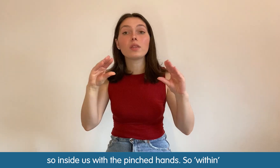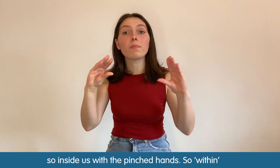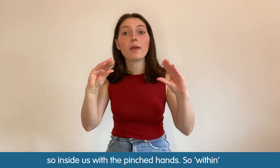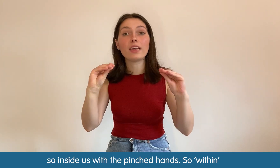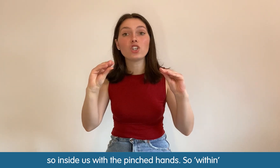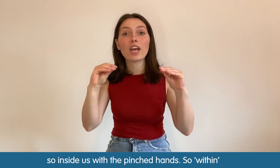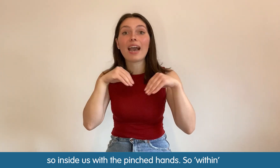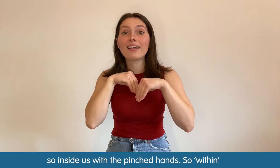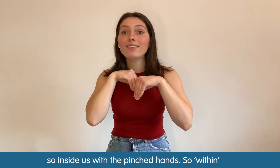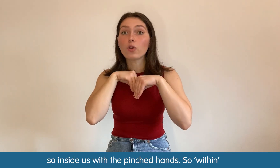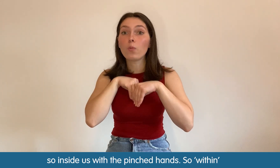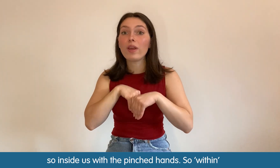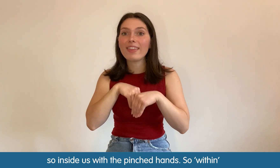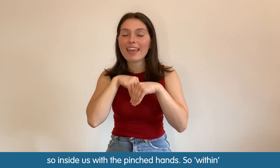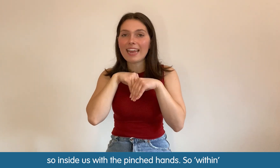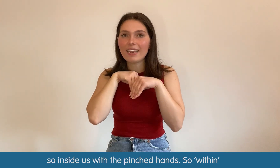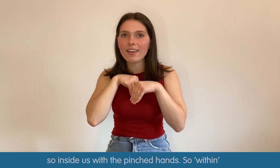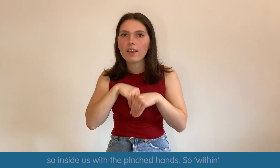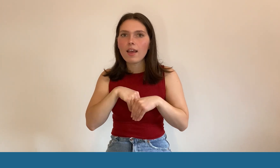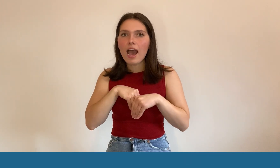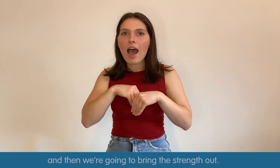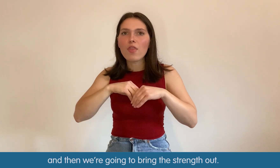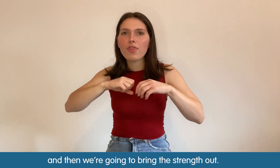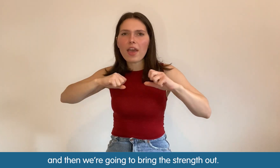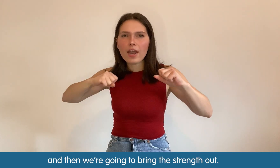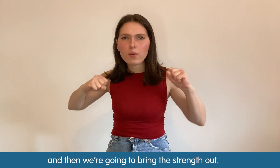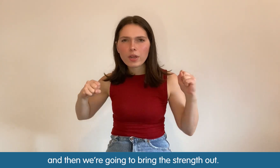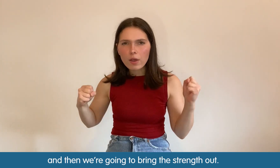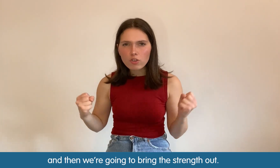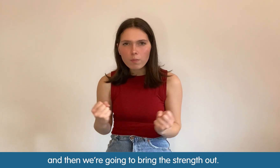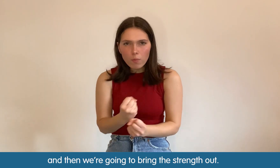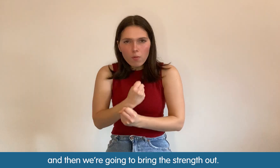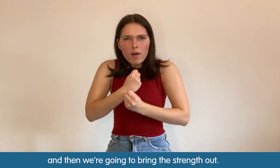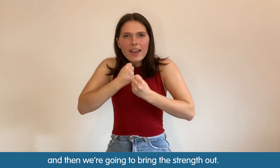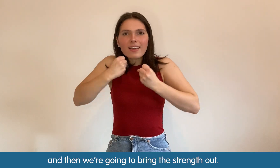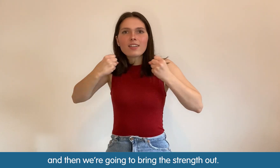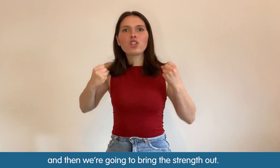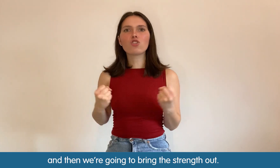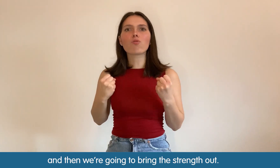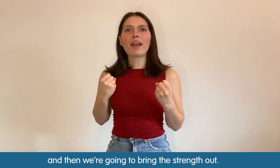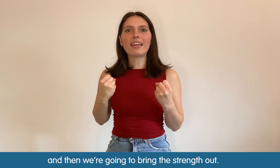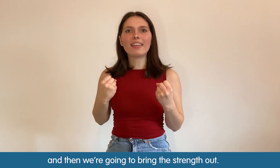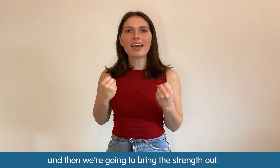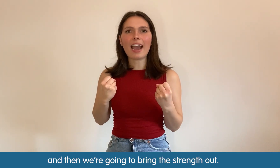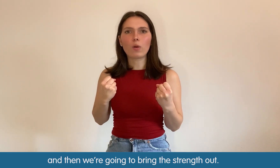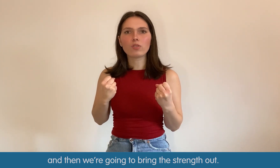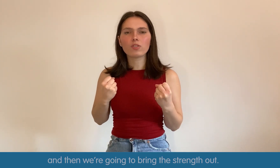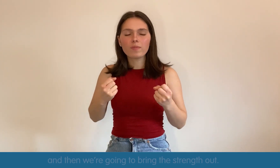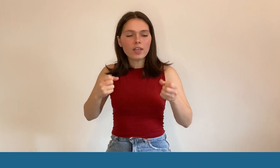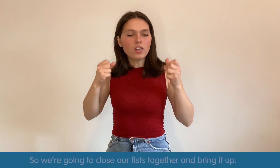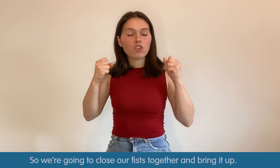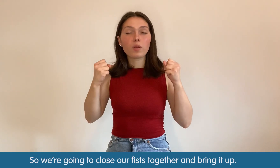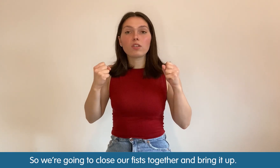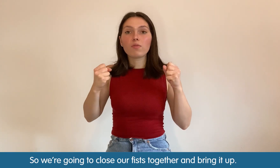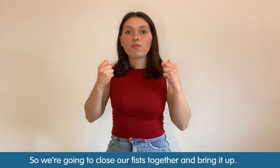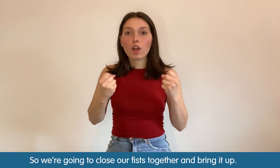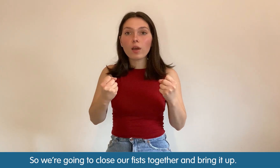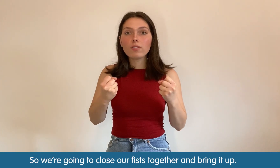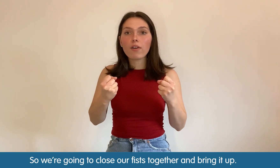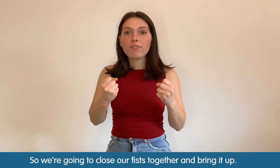the pinched hand, so within, and then we're going to bring the strength out. So we're going to close our